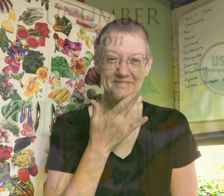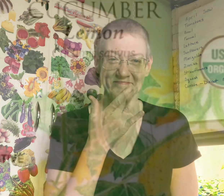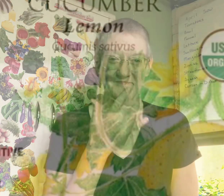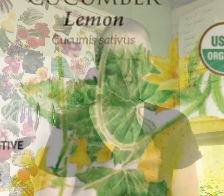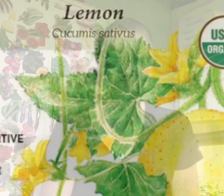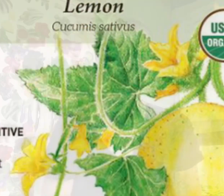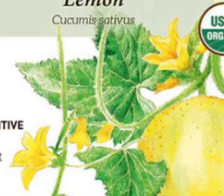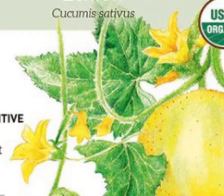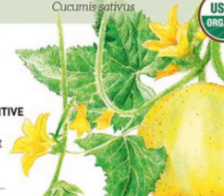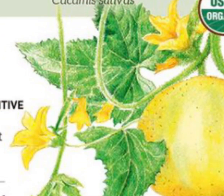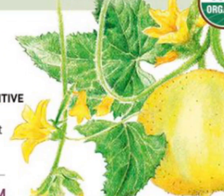It's our favorite.